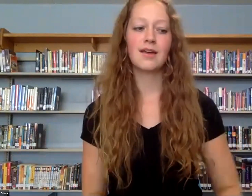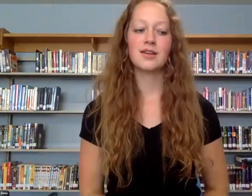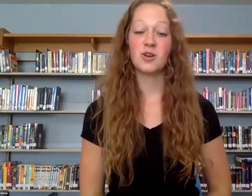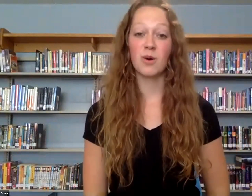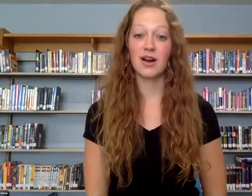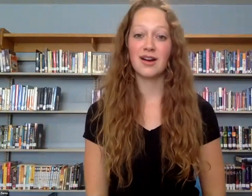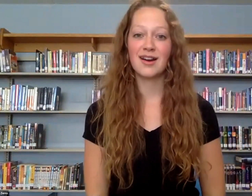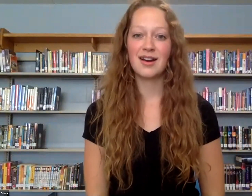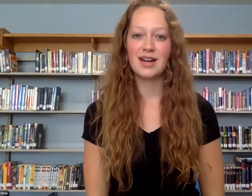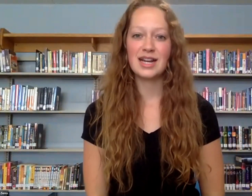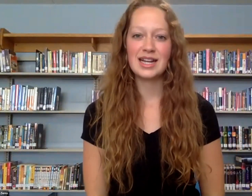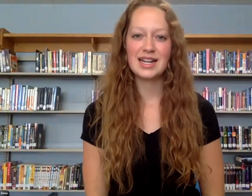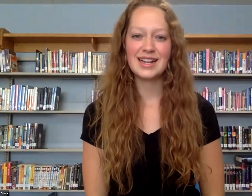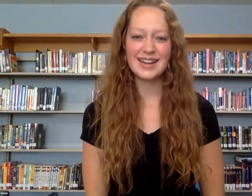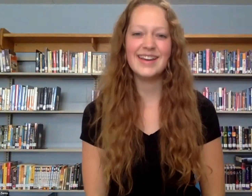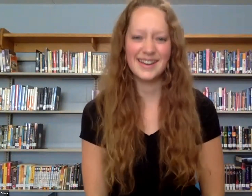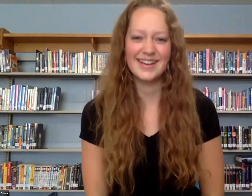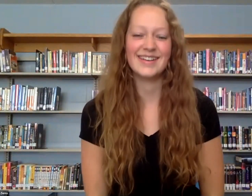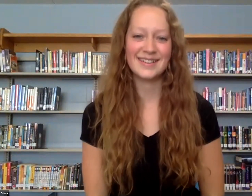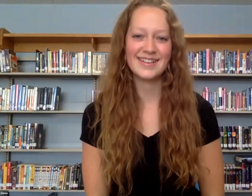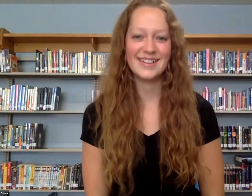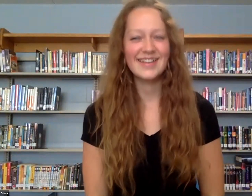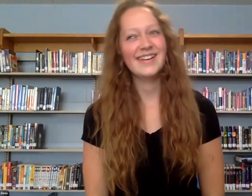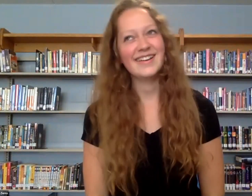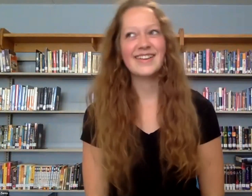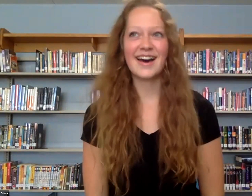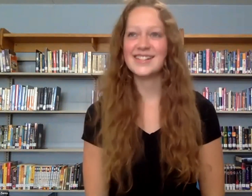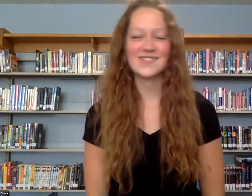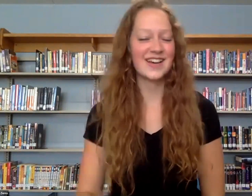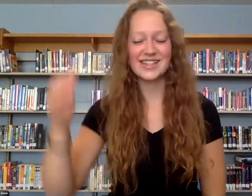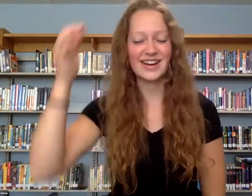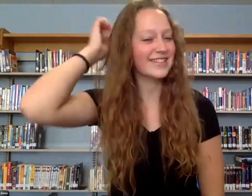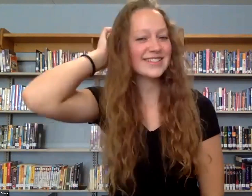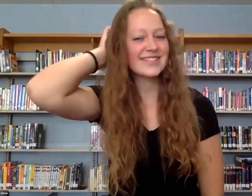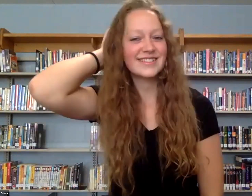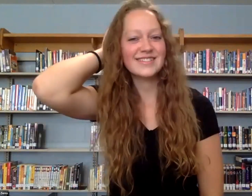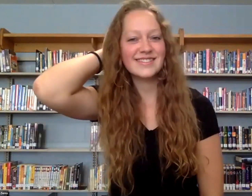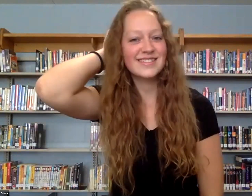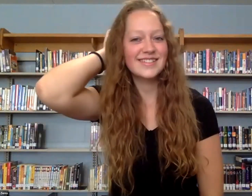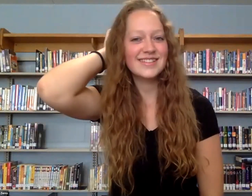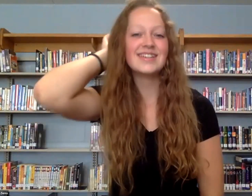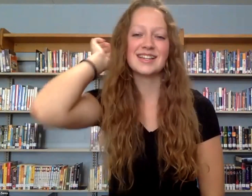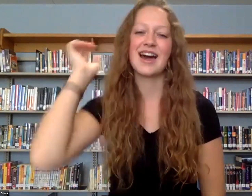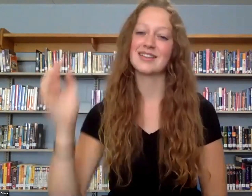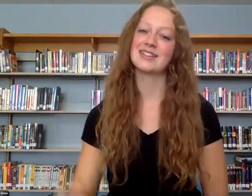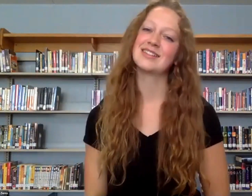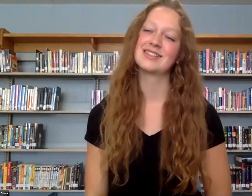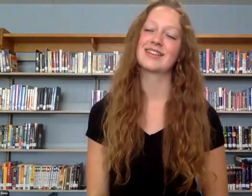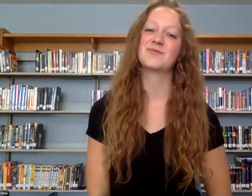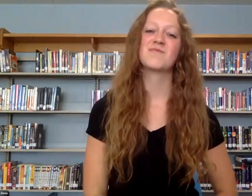just doesn't seem like it has anything to do with the words. So. Yeah, sometimes they don't. Those are the ones that are harder. Exactly. That's okay. I